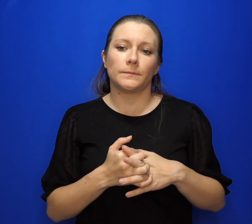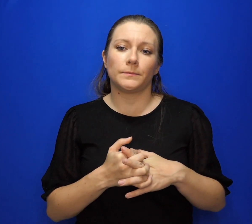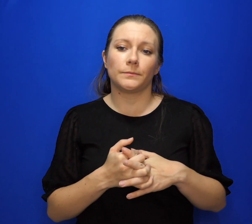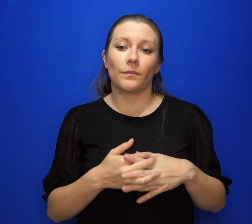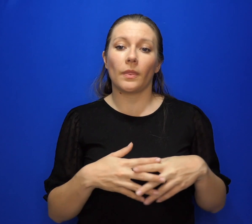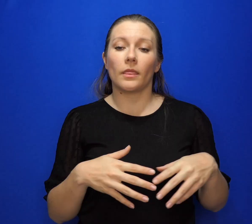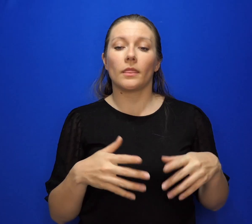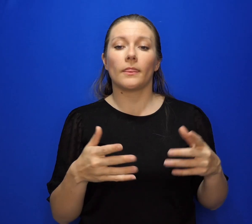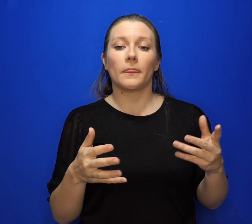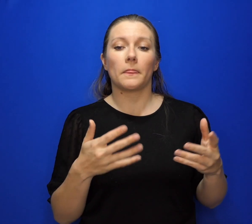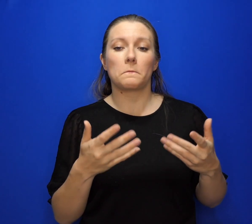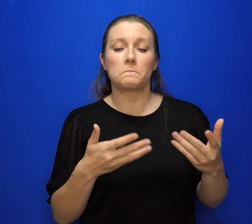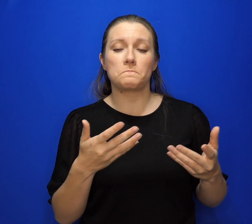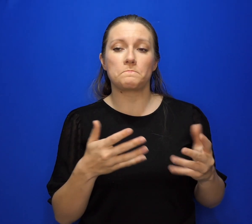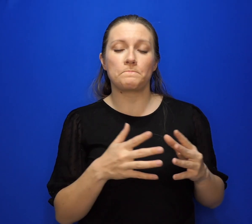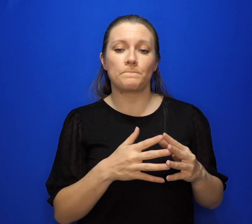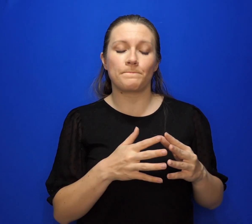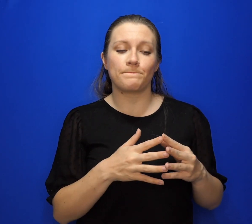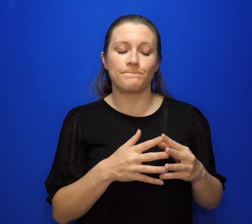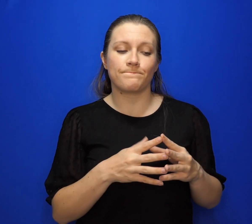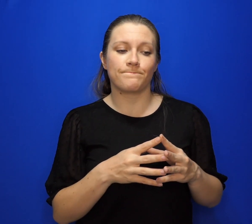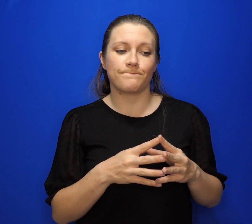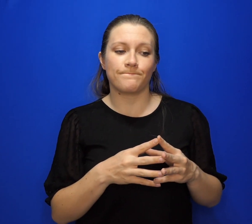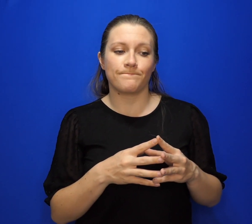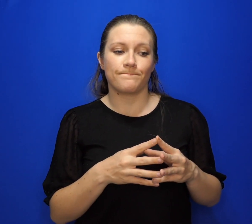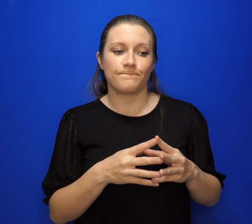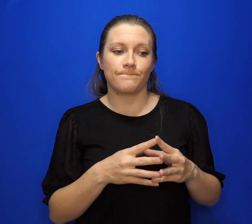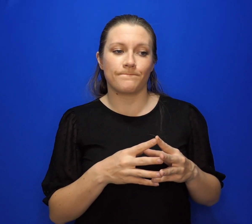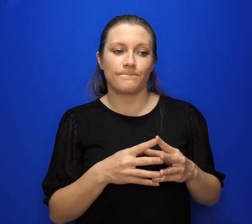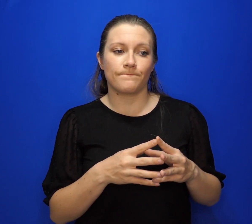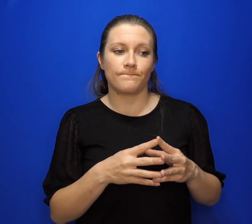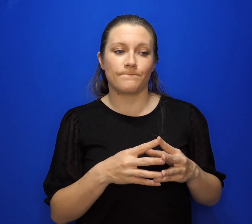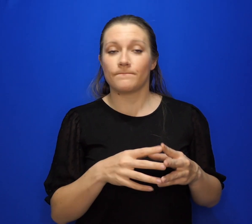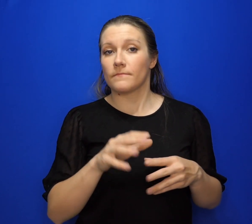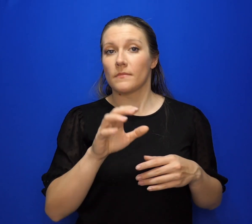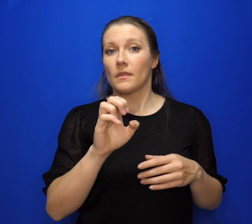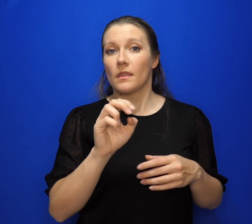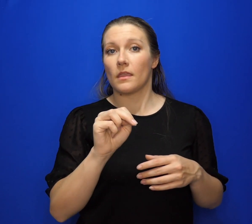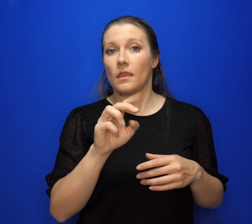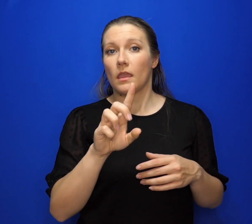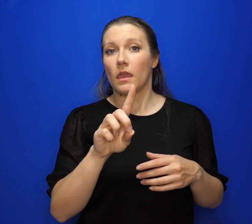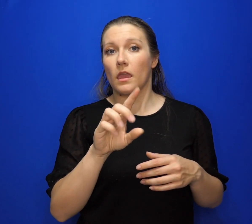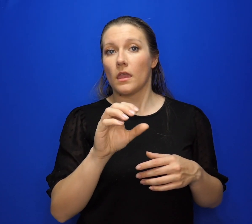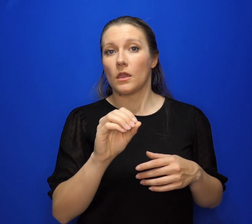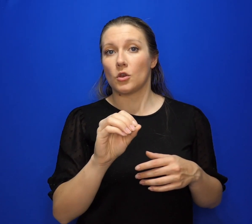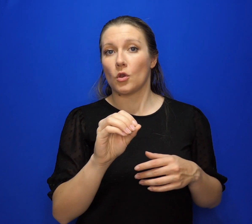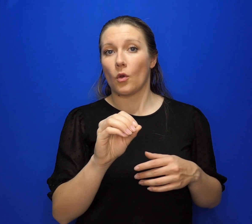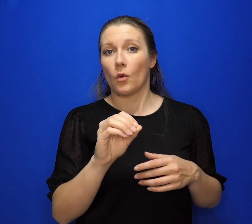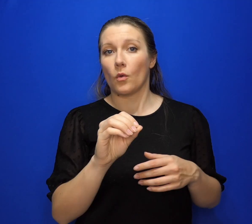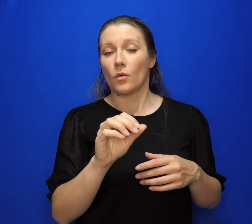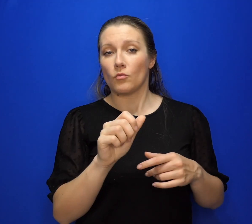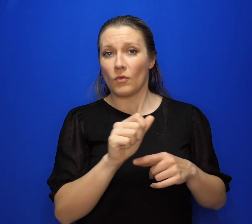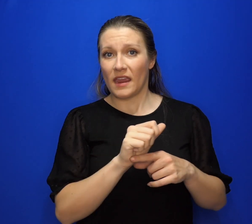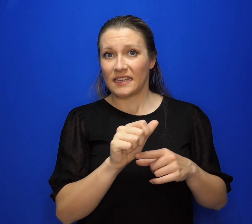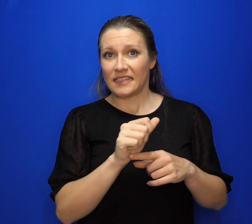within that is an endocrine practice that has a little bit more specialty